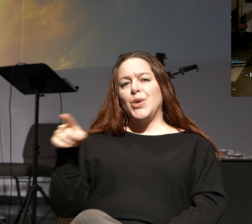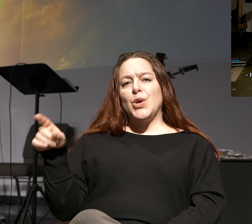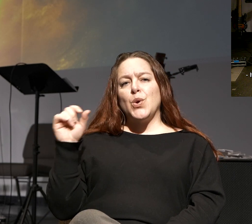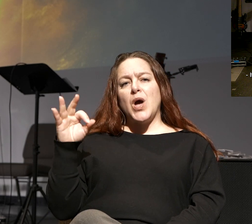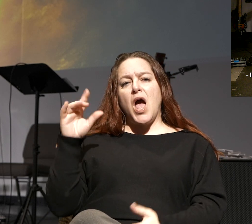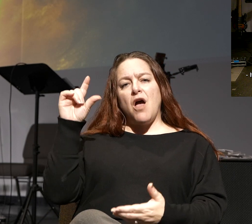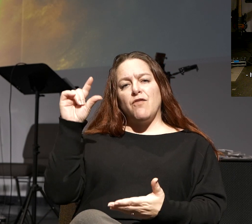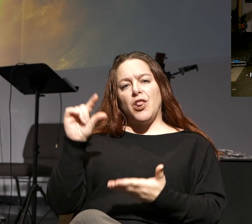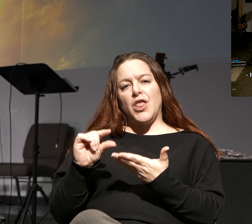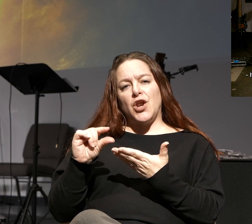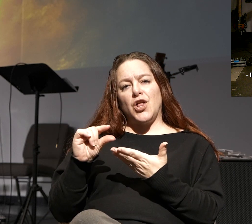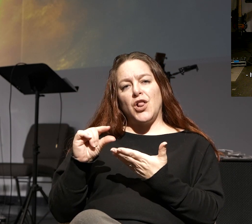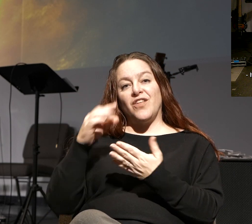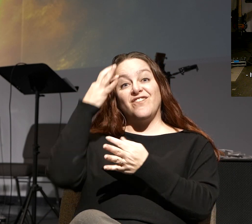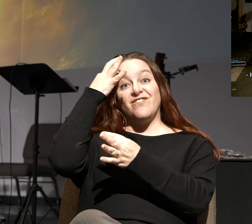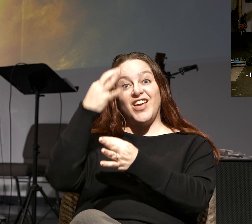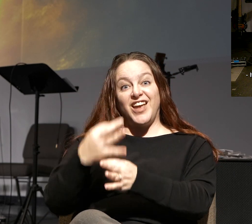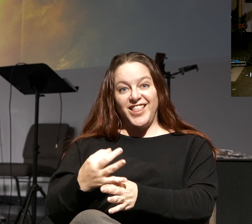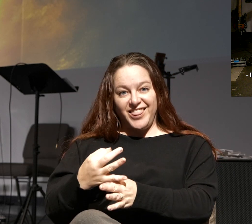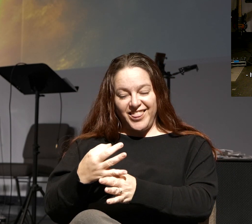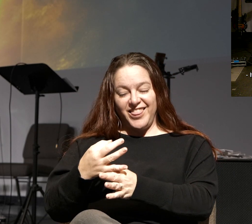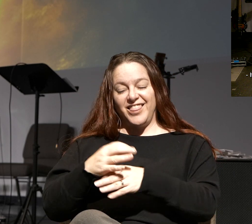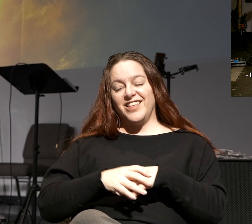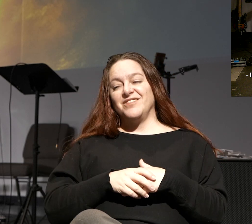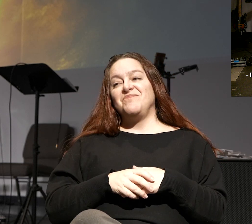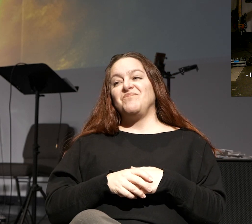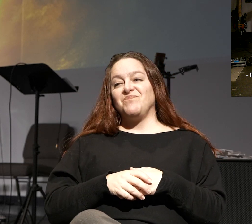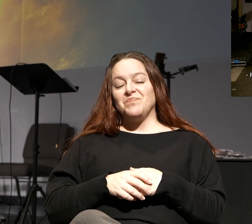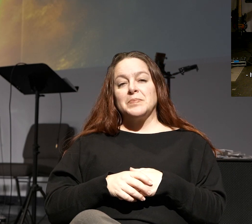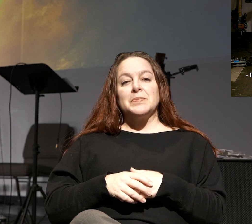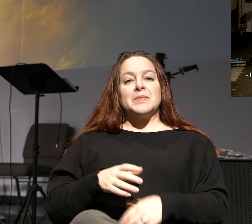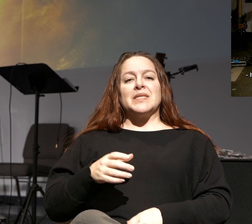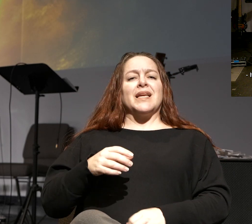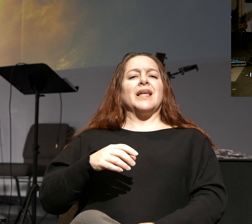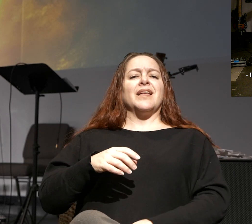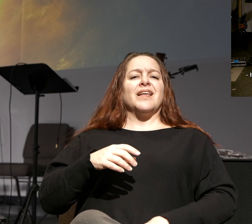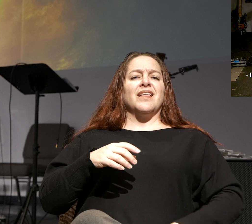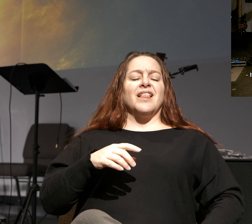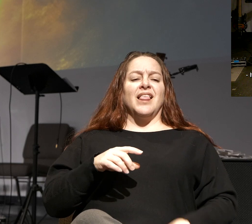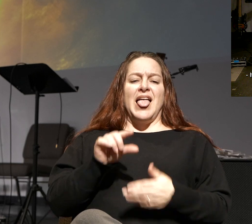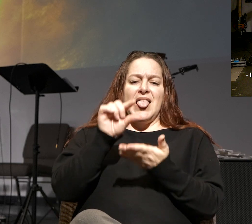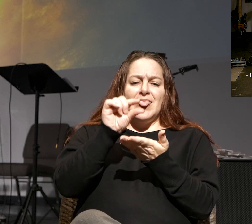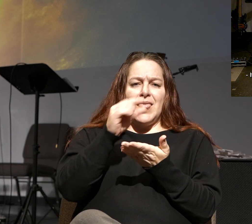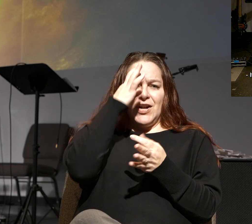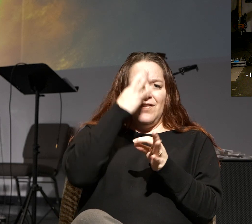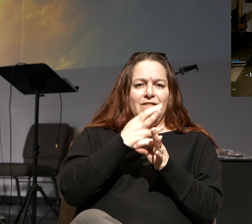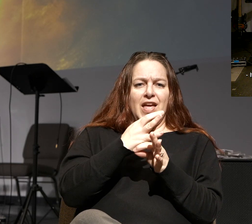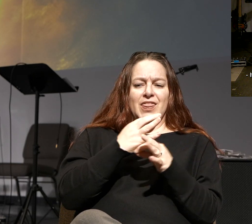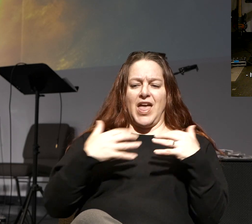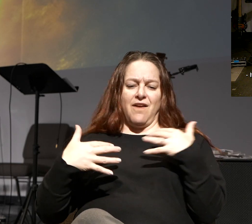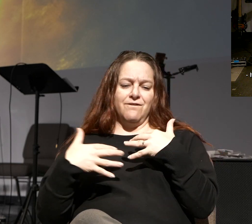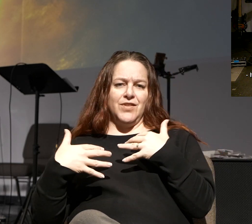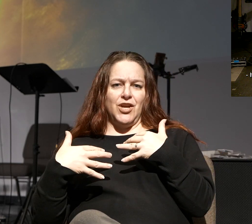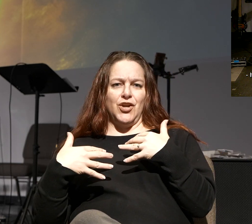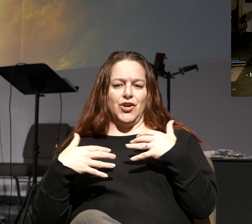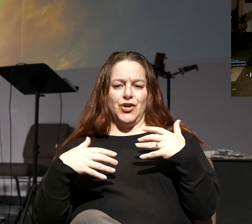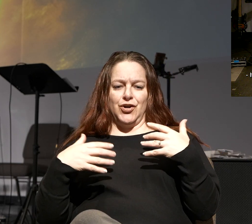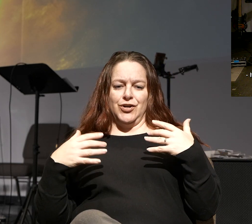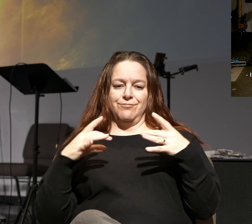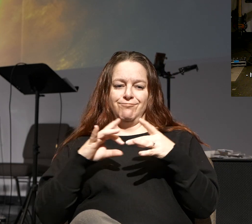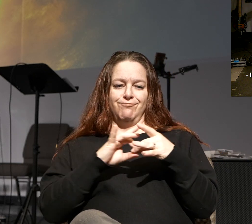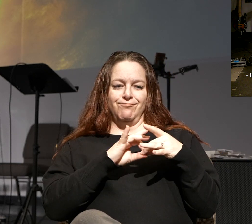faith? Yeah, so somehow little faith and fear kind of go hand in hand is what He's saying.